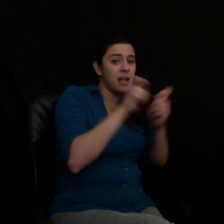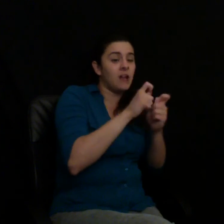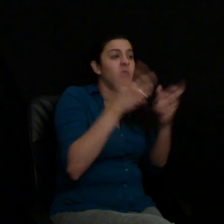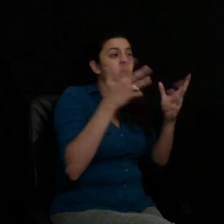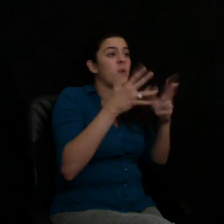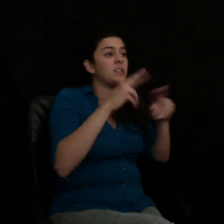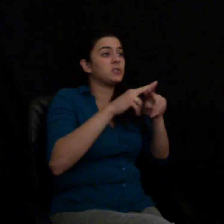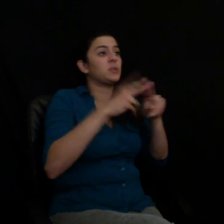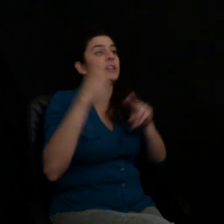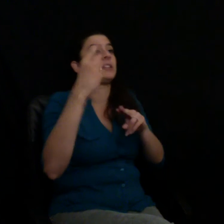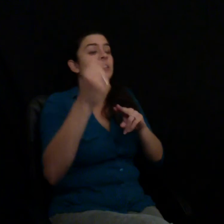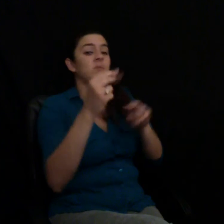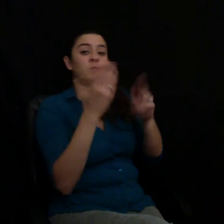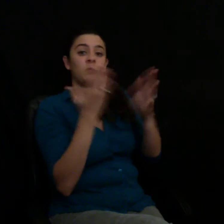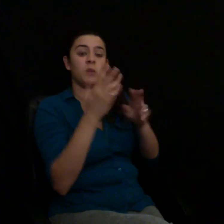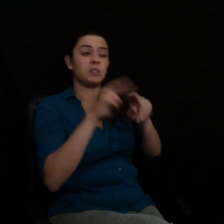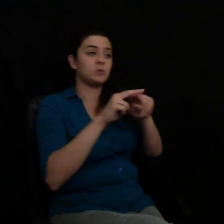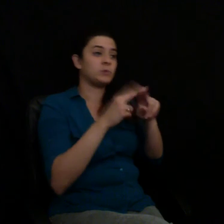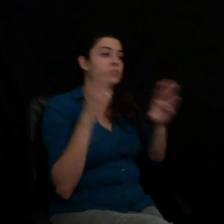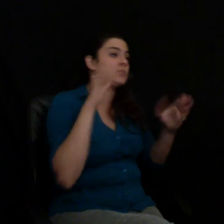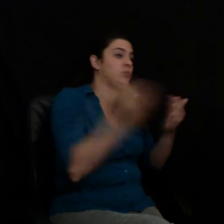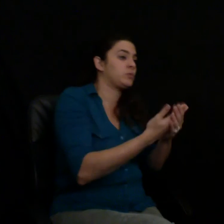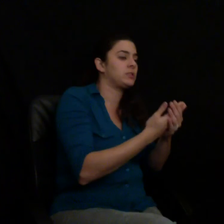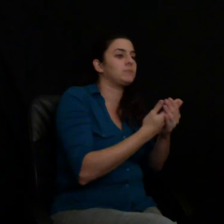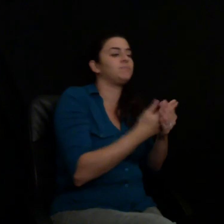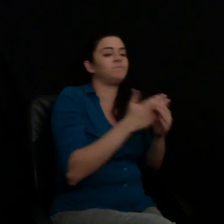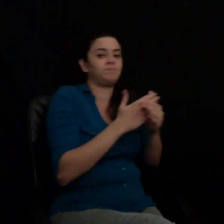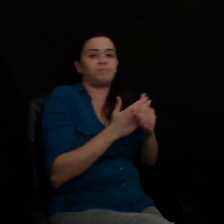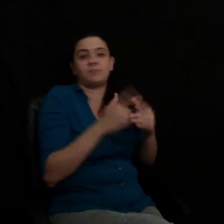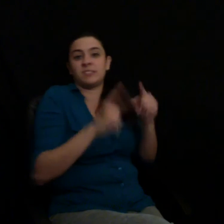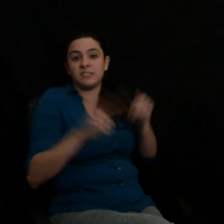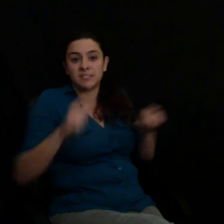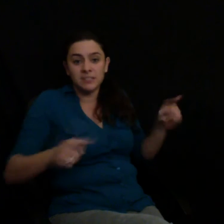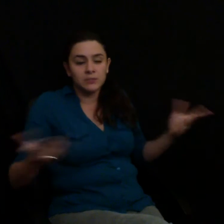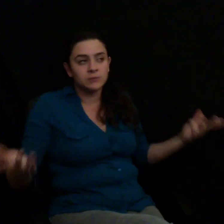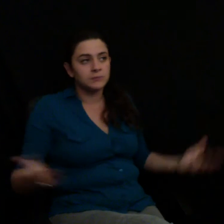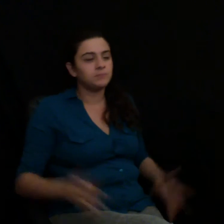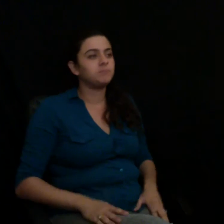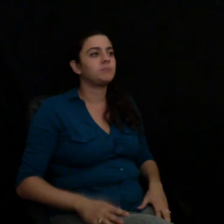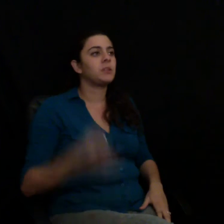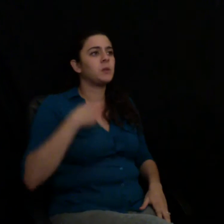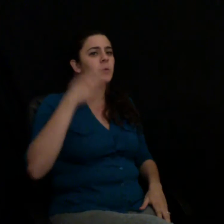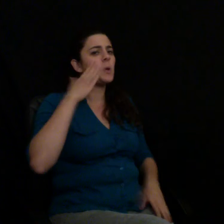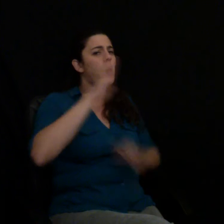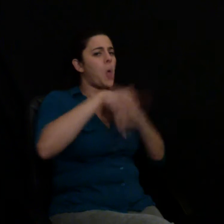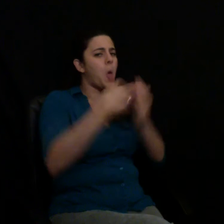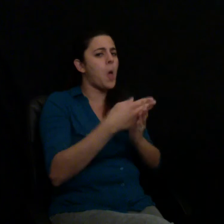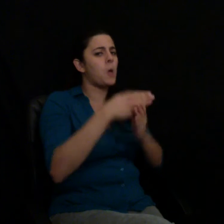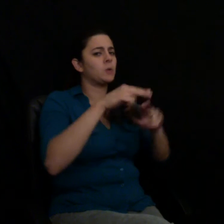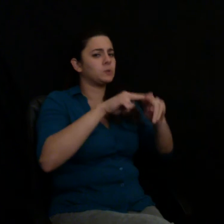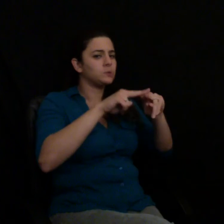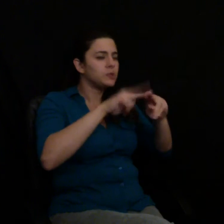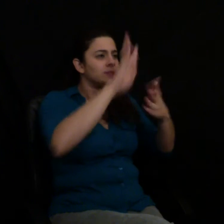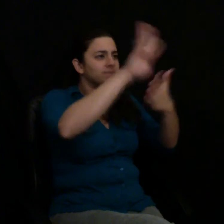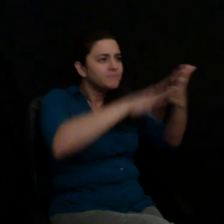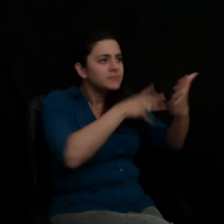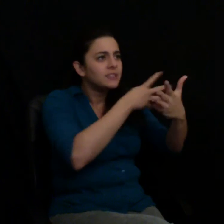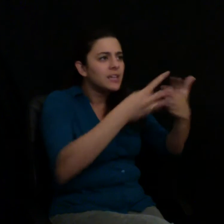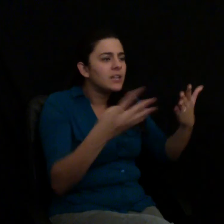leave, where this train is probably going, where it's going to stop at along the way, which train to hop, which train not to hop, where the bull